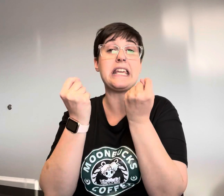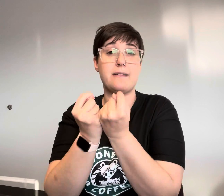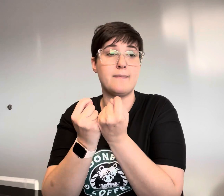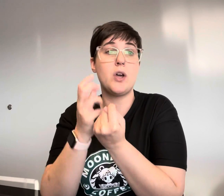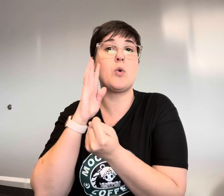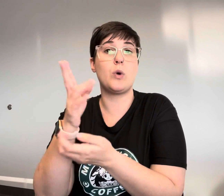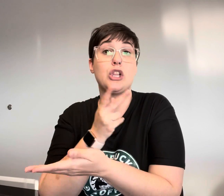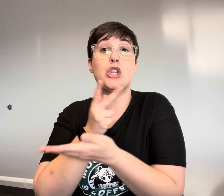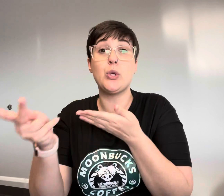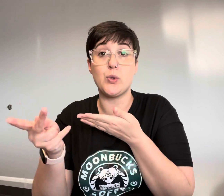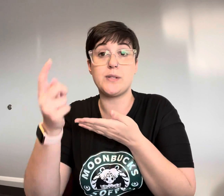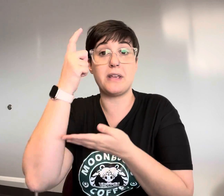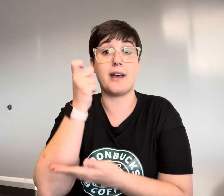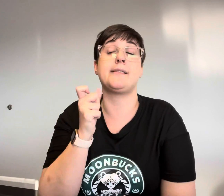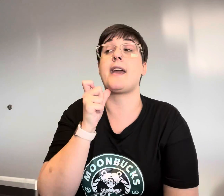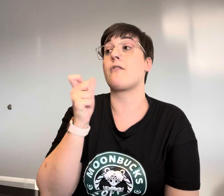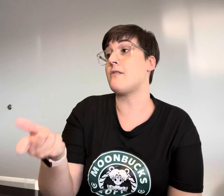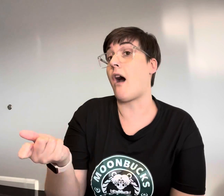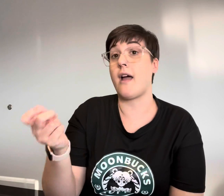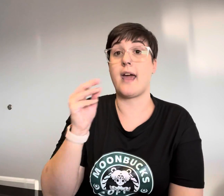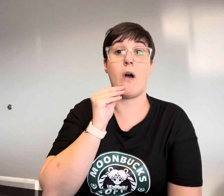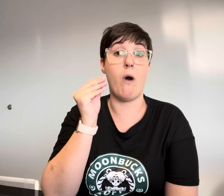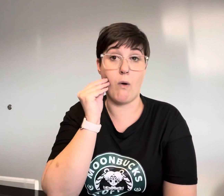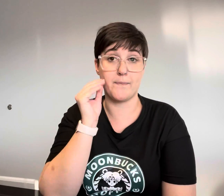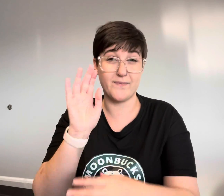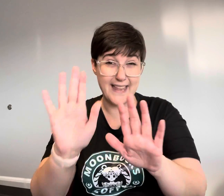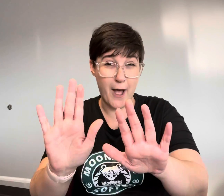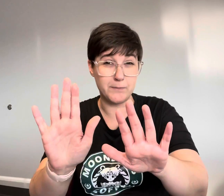team will lose because they are not at home. Now,